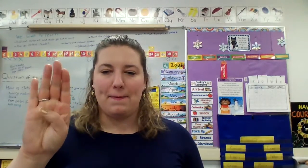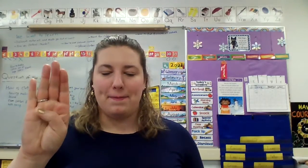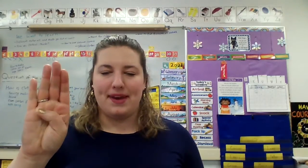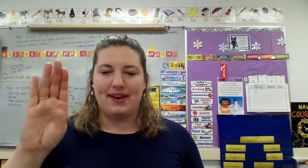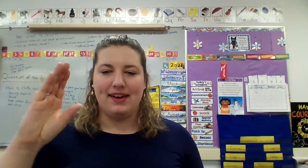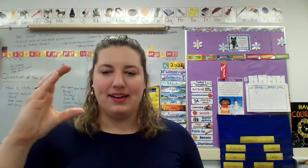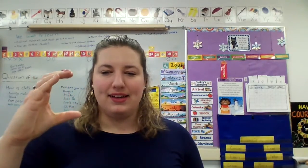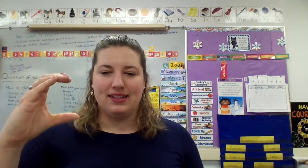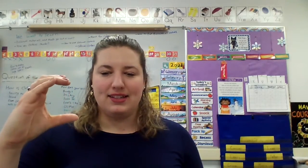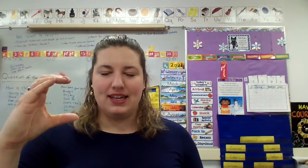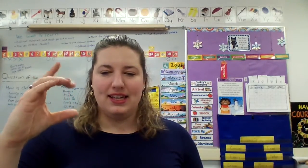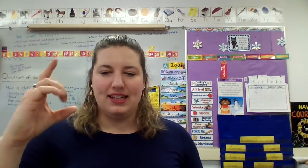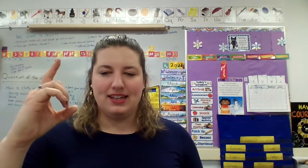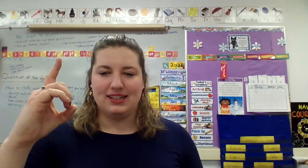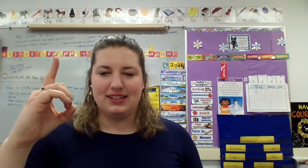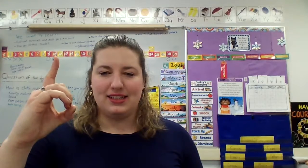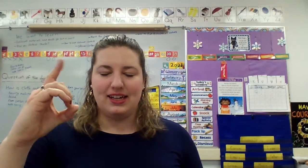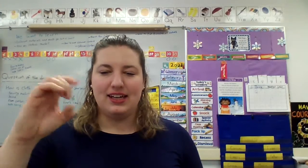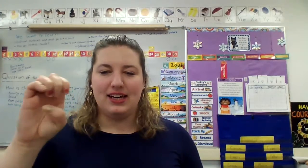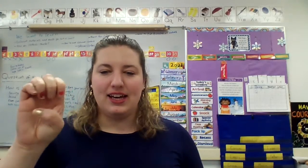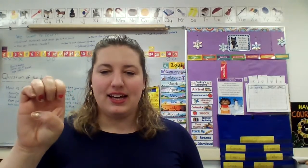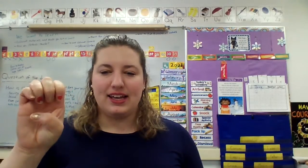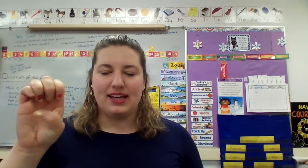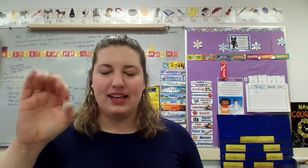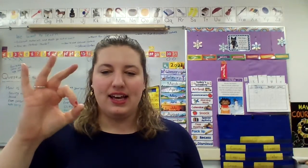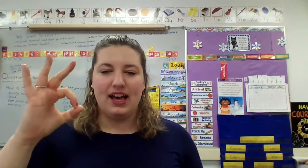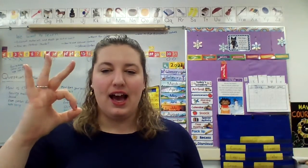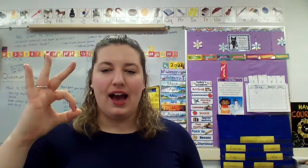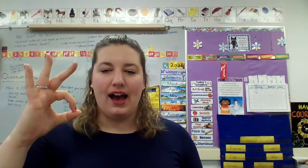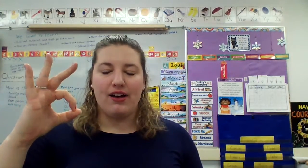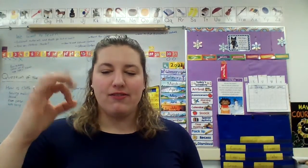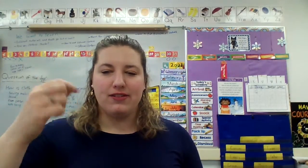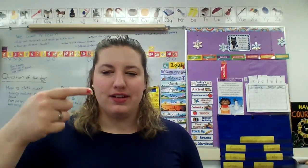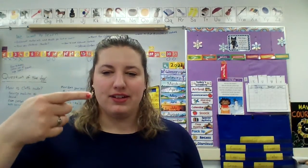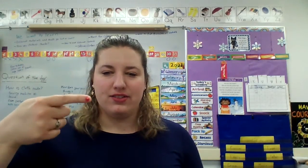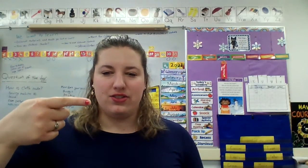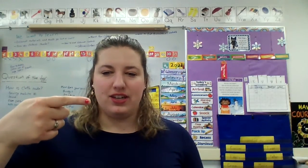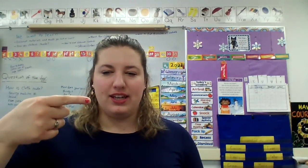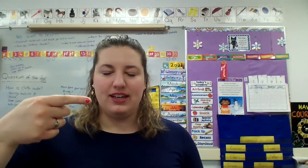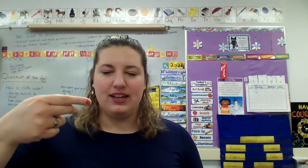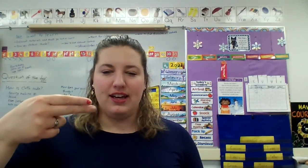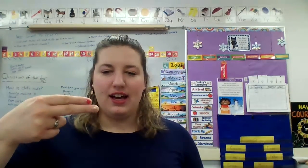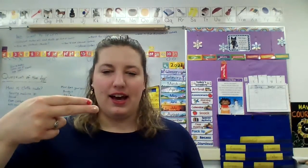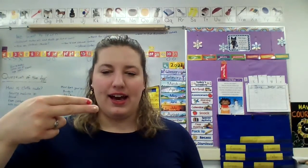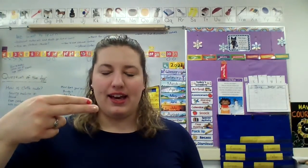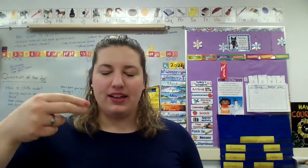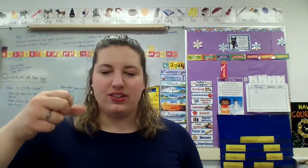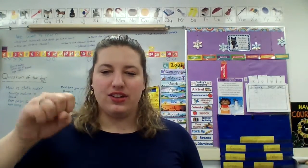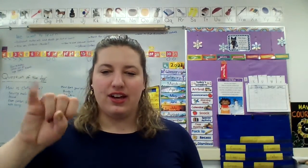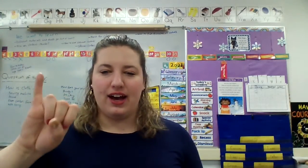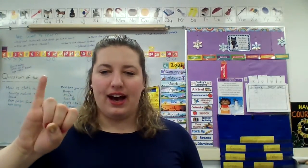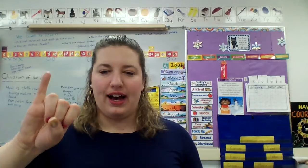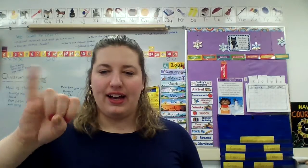B, C, D, E, F, G, H, I,